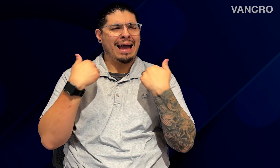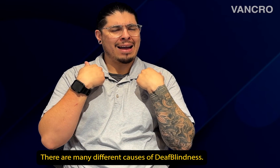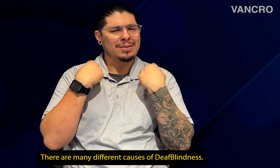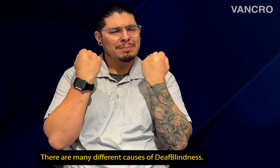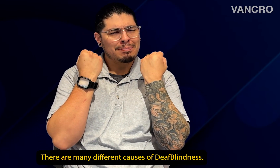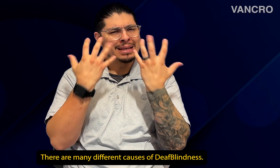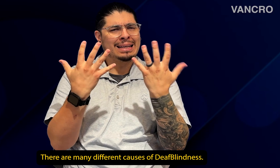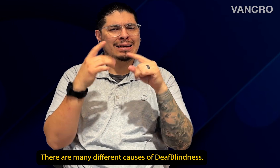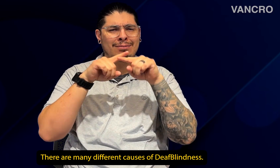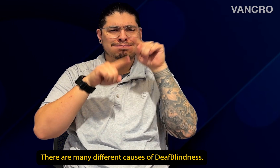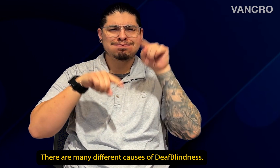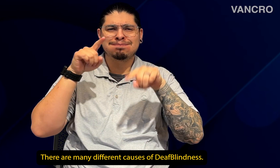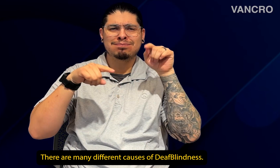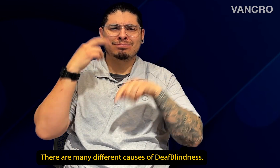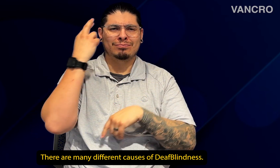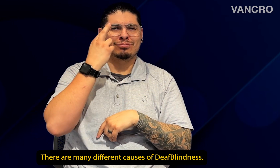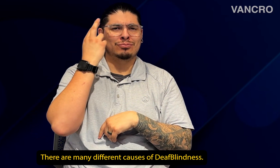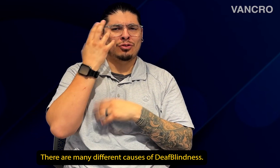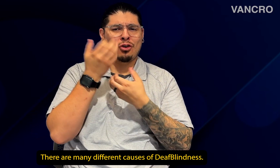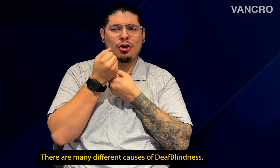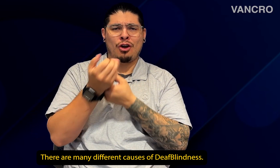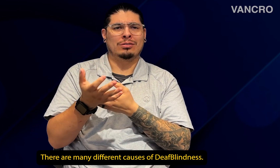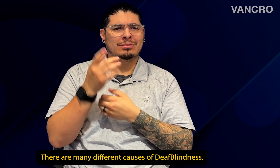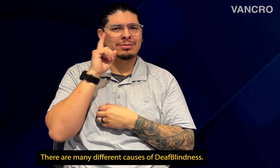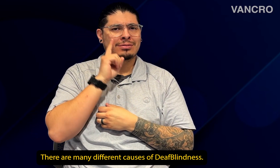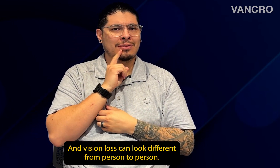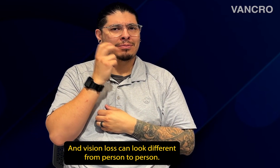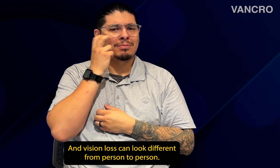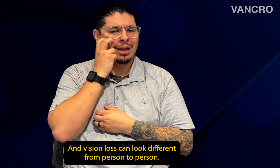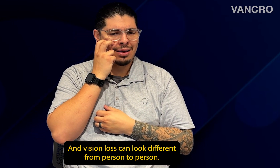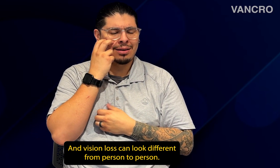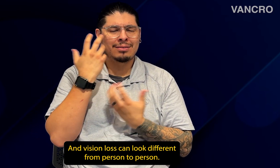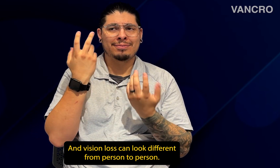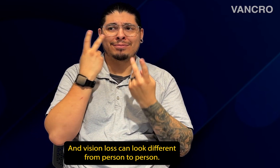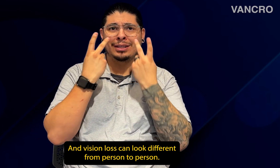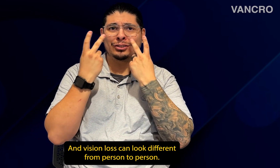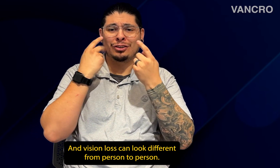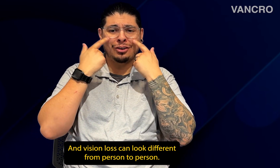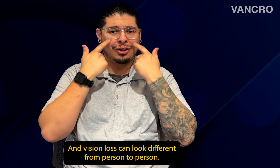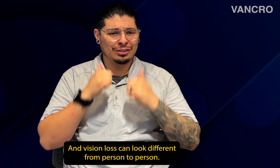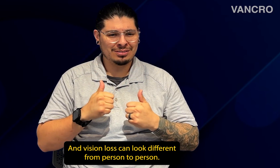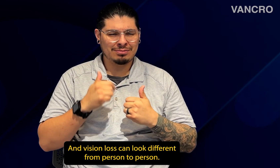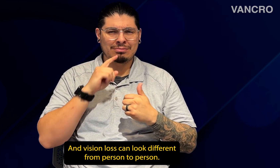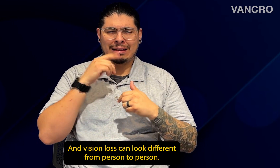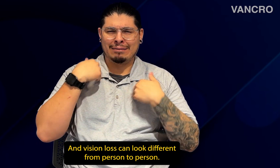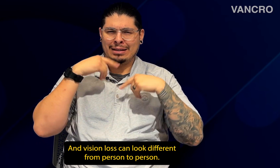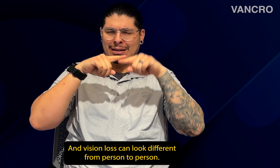There are many different causes of deafblindness, and vision loss can look different from person to person.